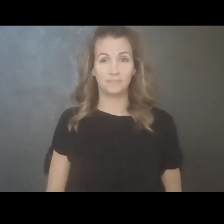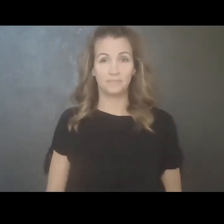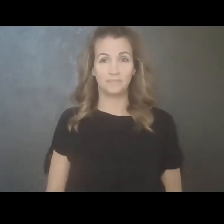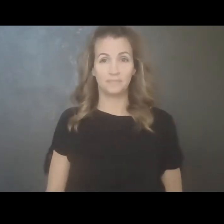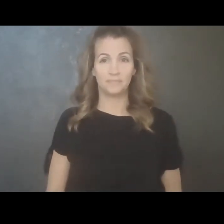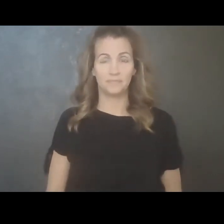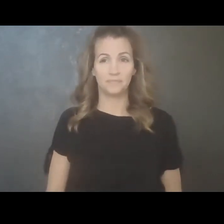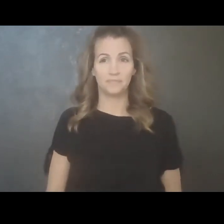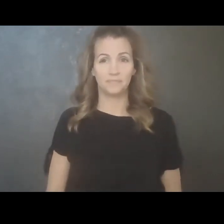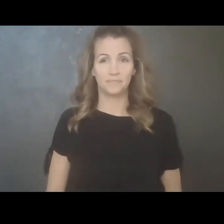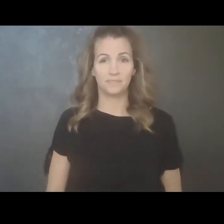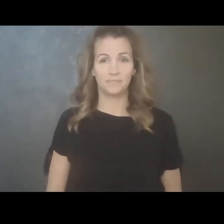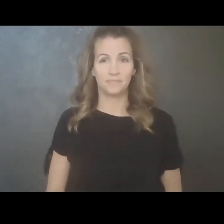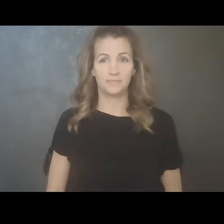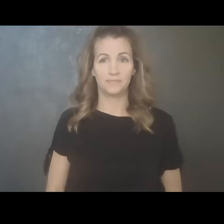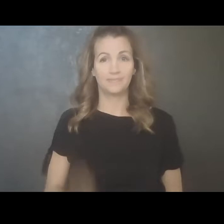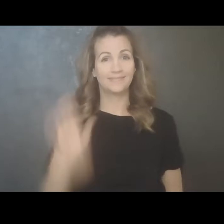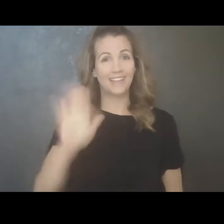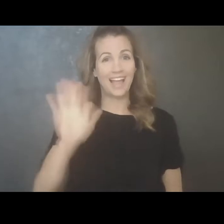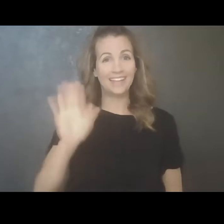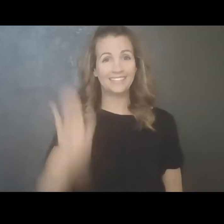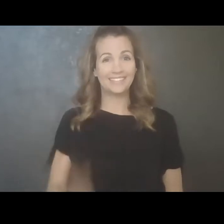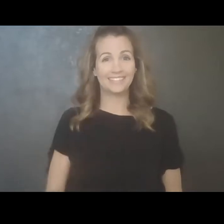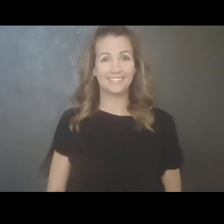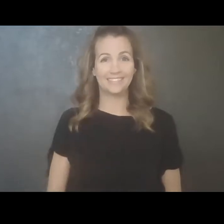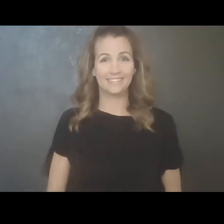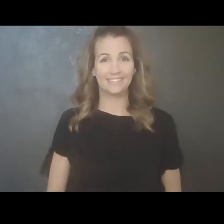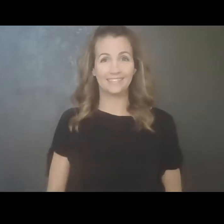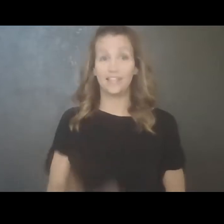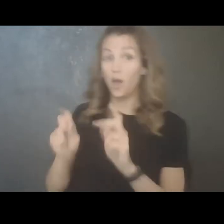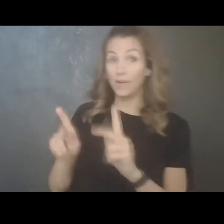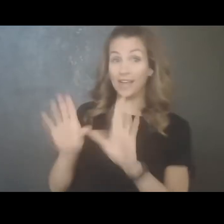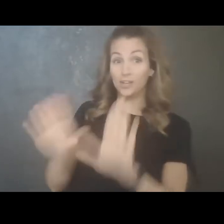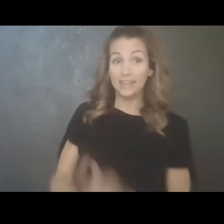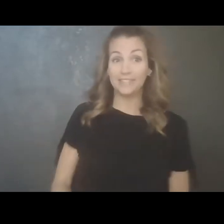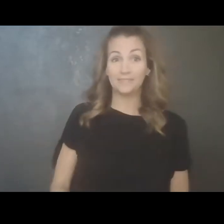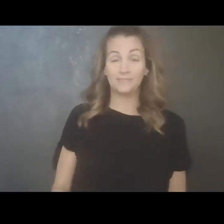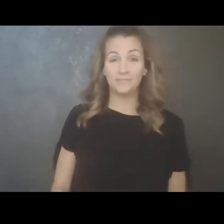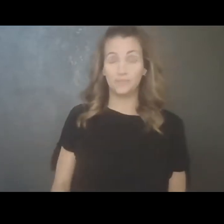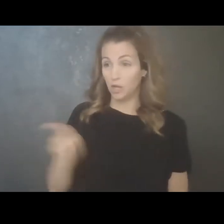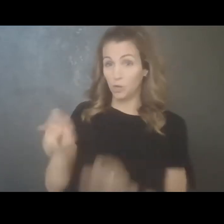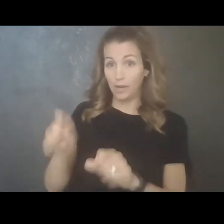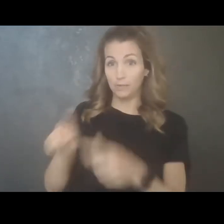Jedi Mind Tricks. Hi. Are you okay? Great. Are you able to pull up